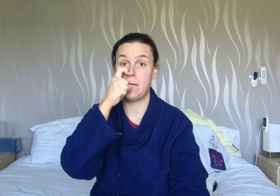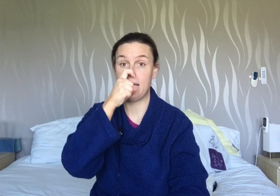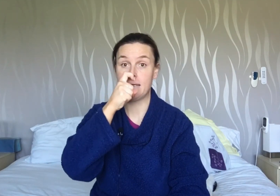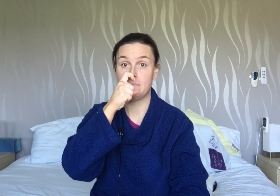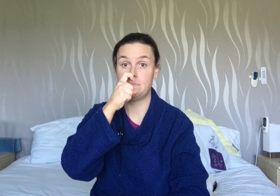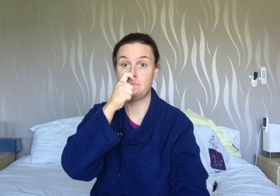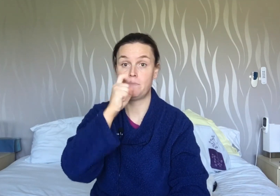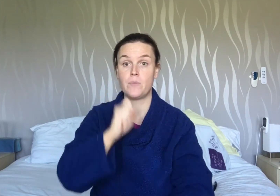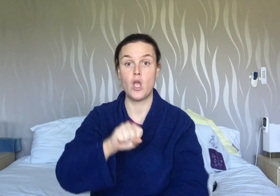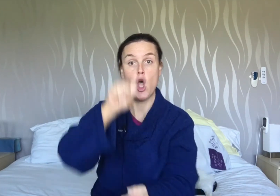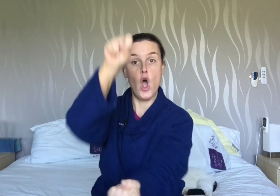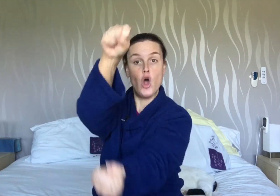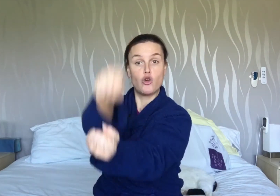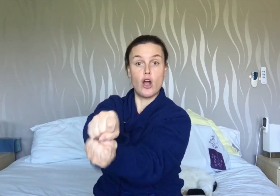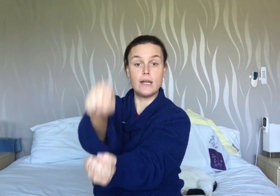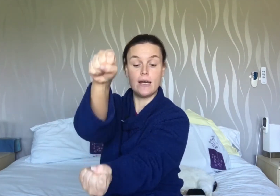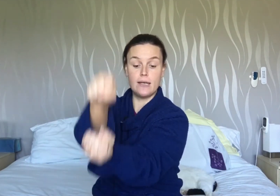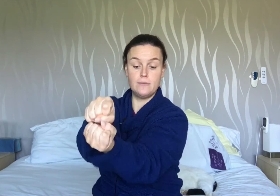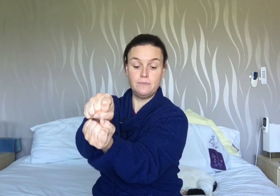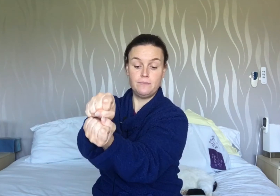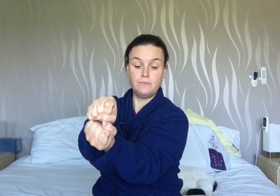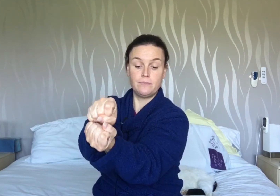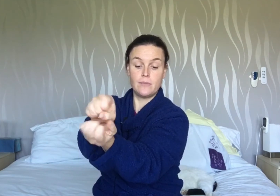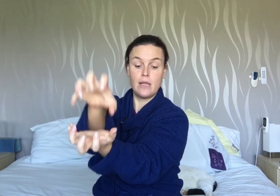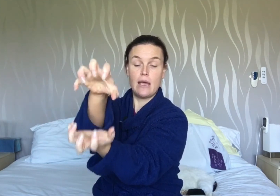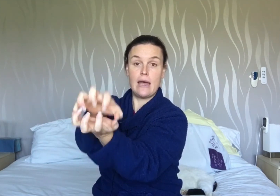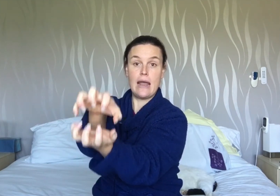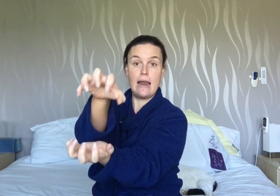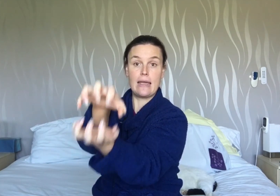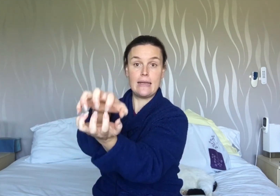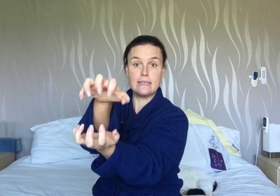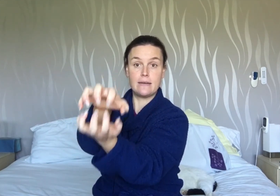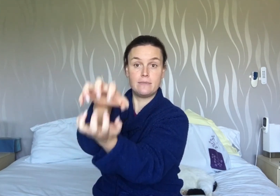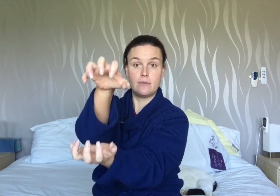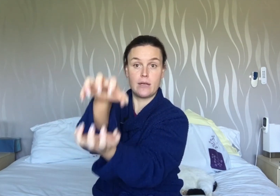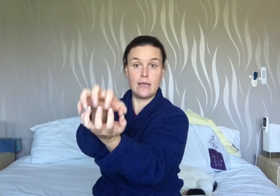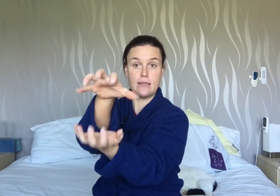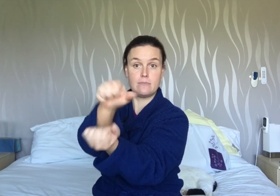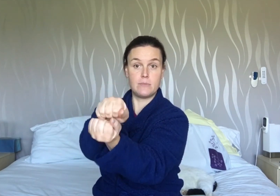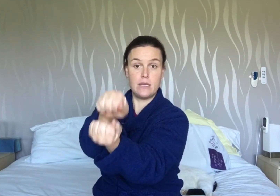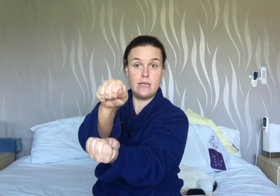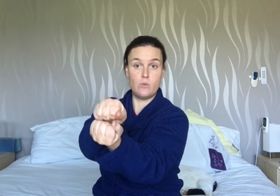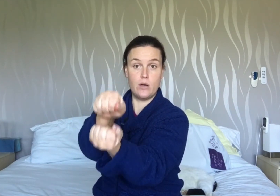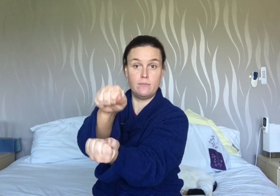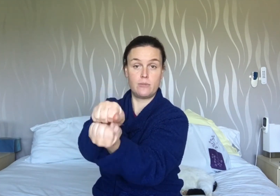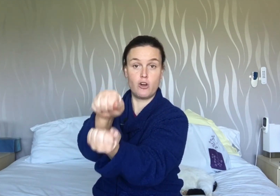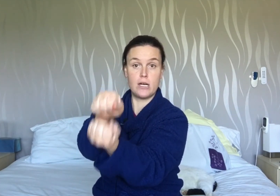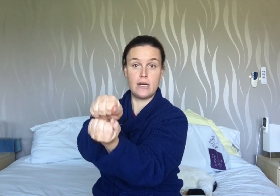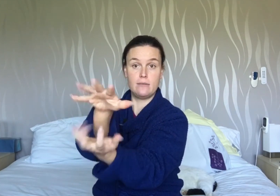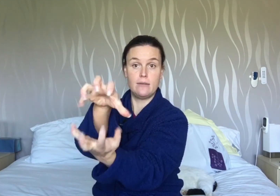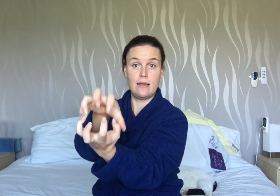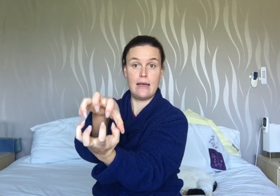Pig. Crocodile and alligator. Okay, the either one. Crocodile,